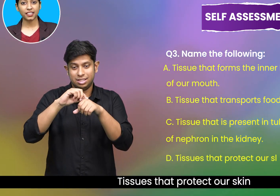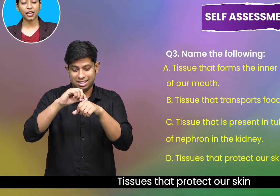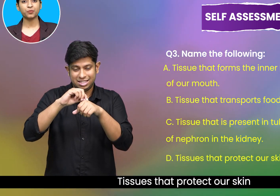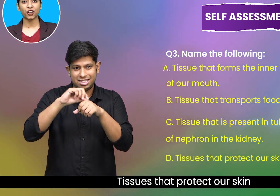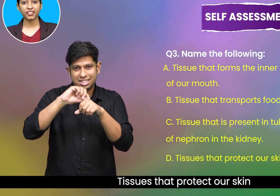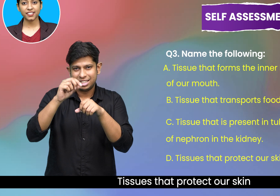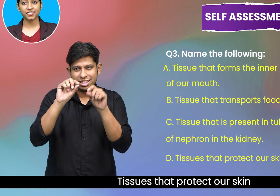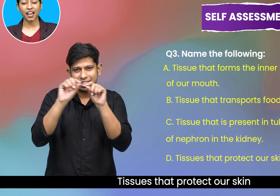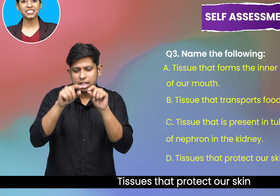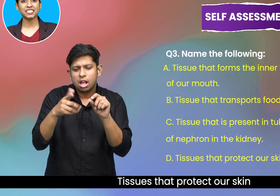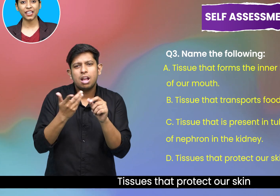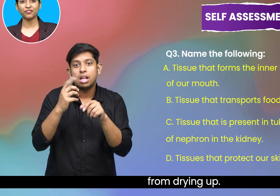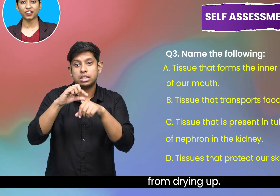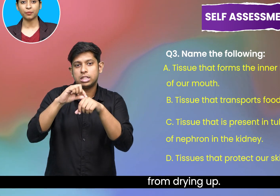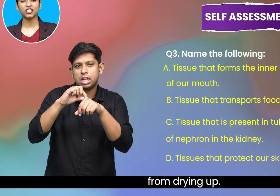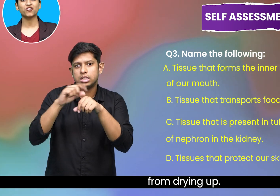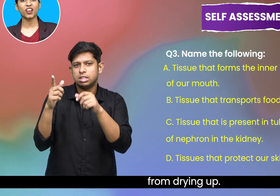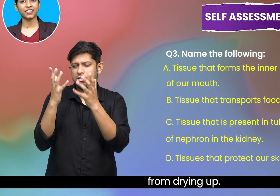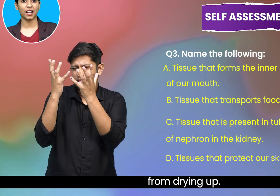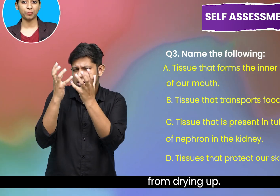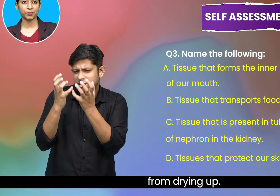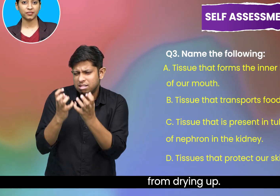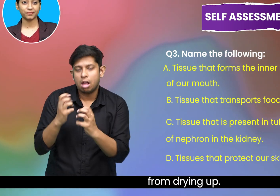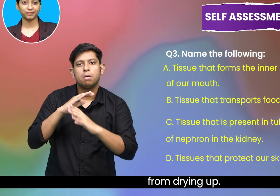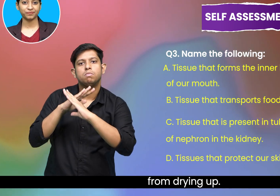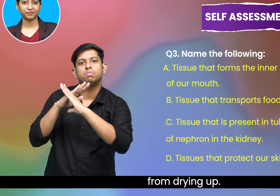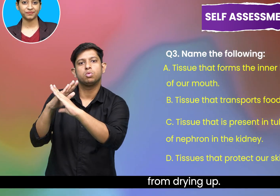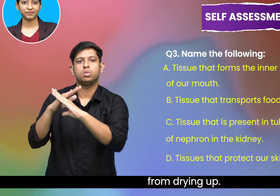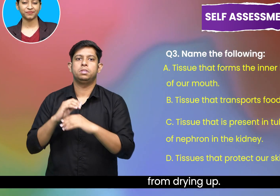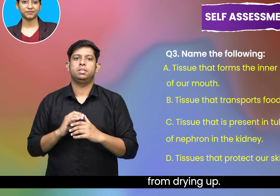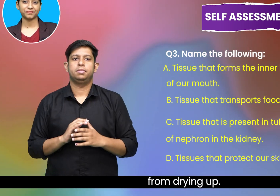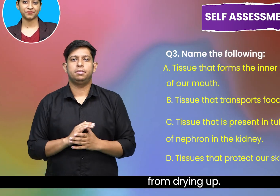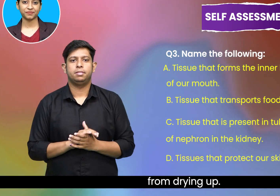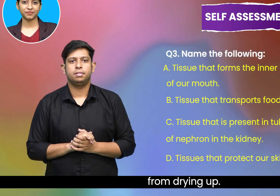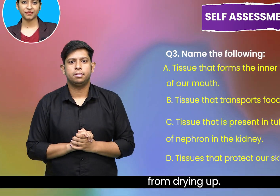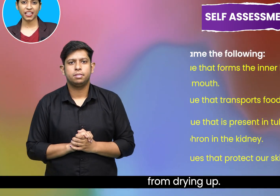Tissues that protects our skin from drying up.